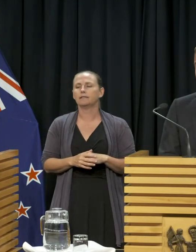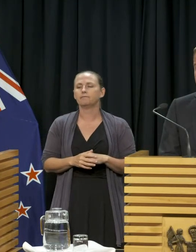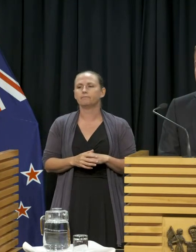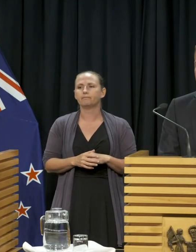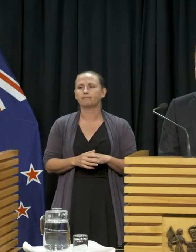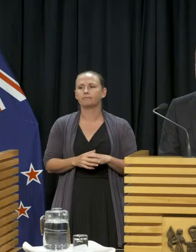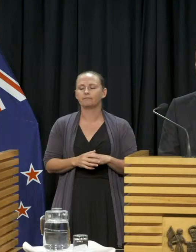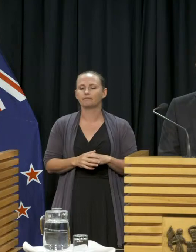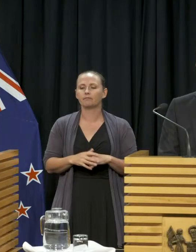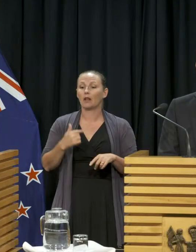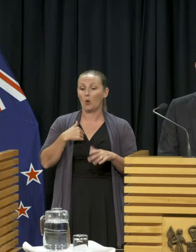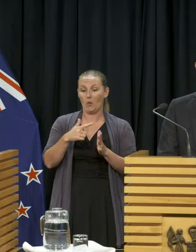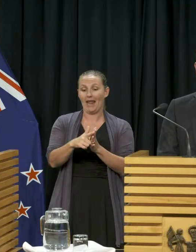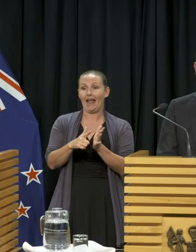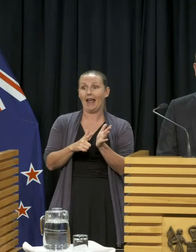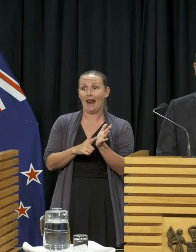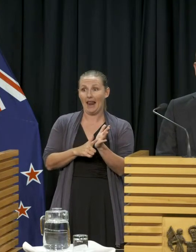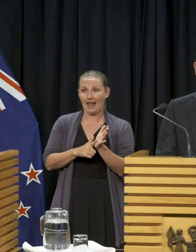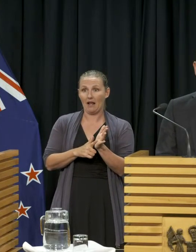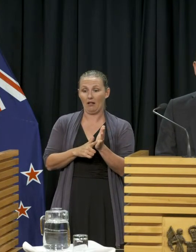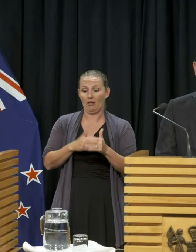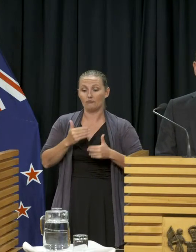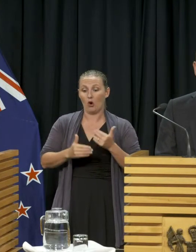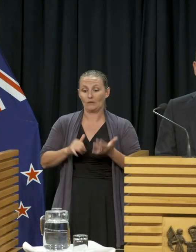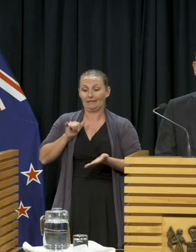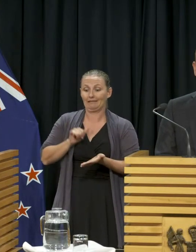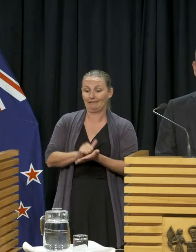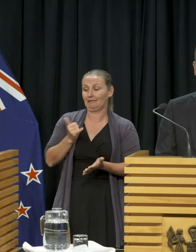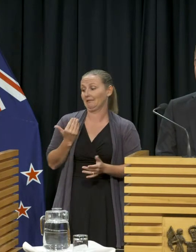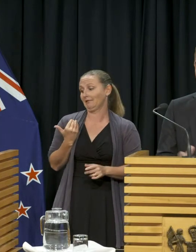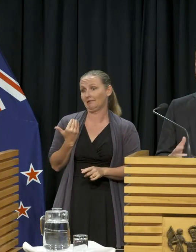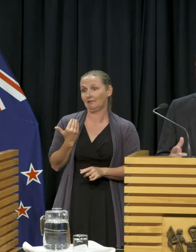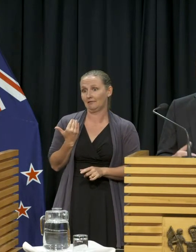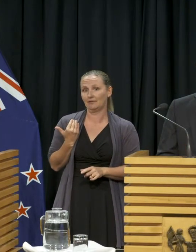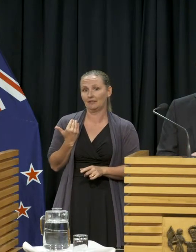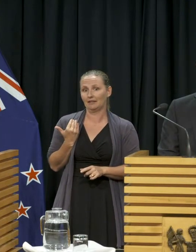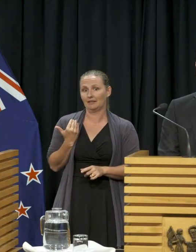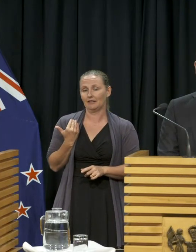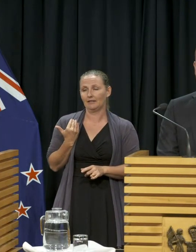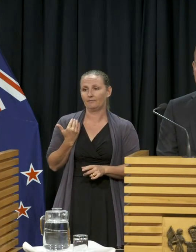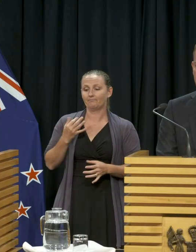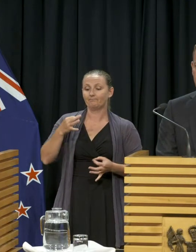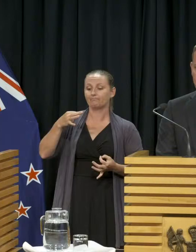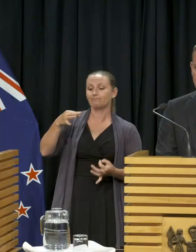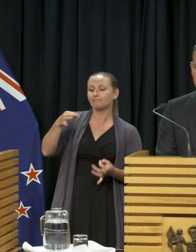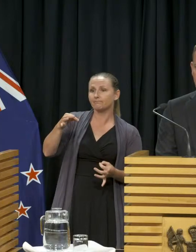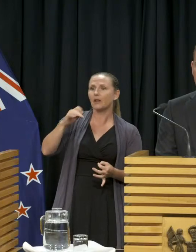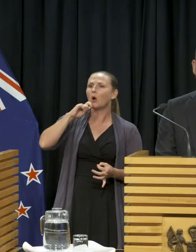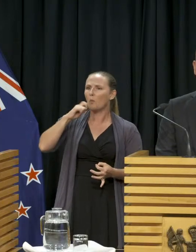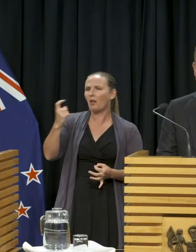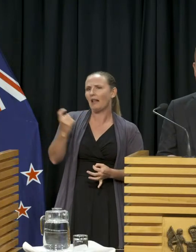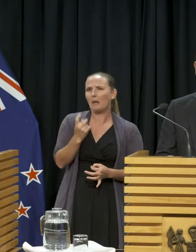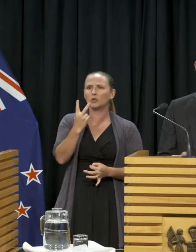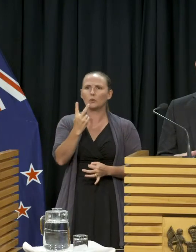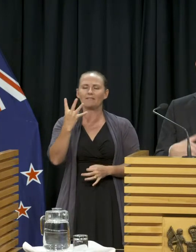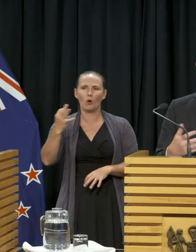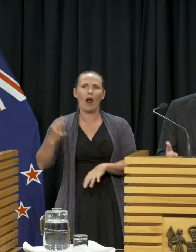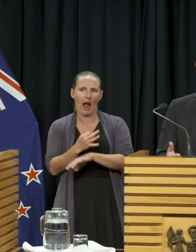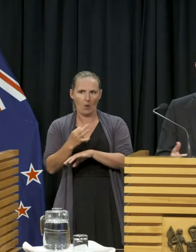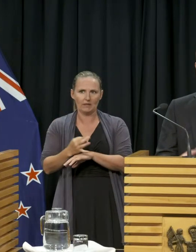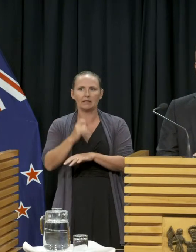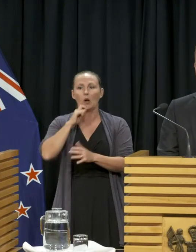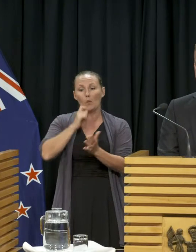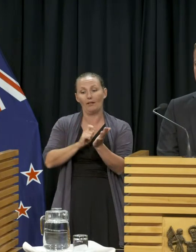getting the order in place. I haven't yet signed the order. I'm expecting that final order to come in the next sort of 24 hours or so. Then it'll be